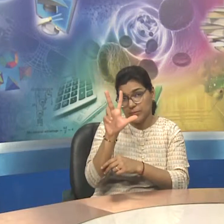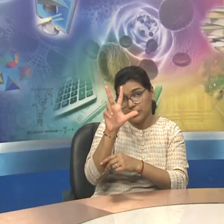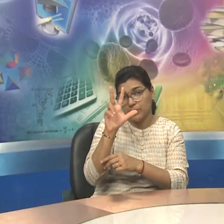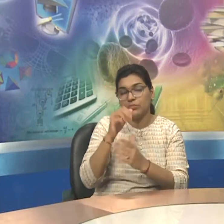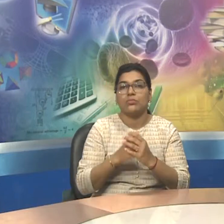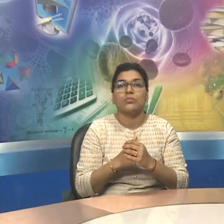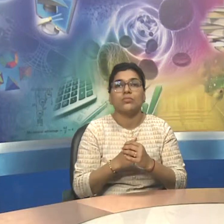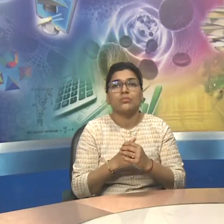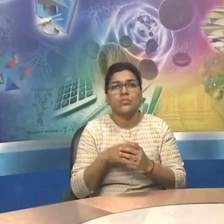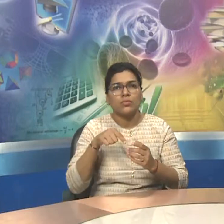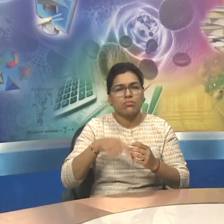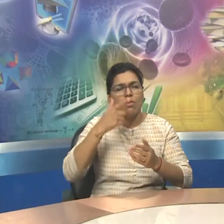8th,